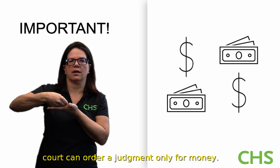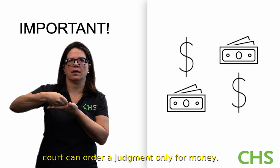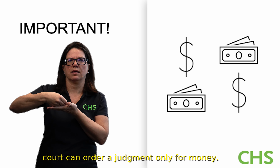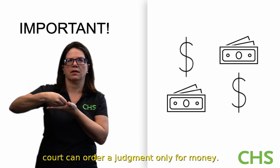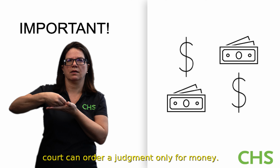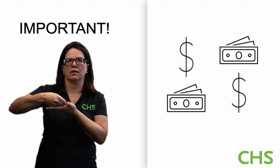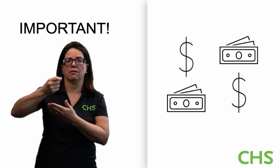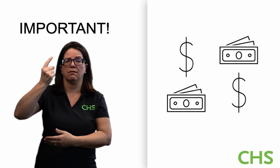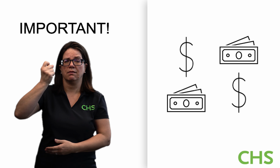for money.